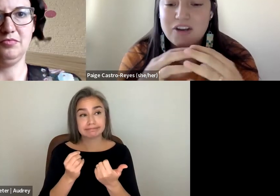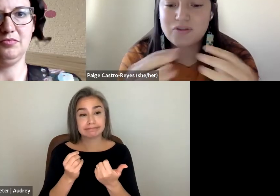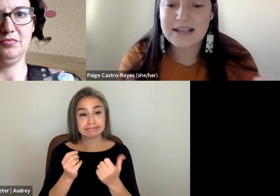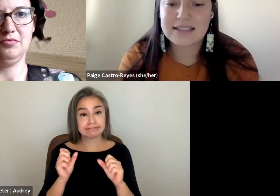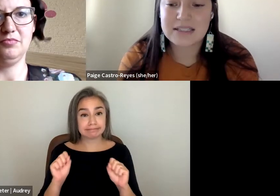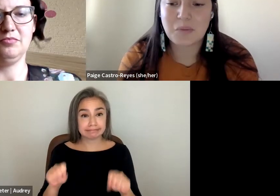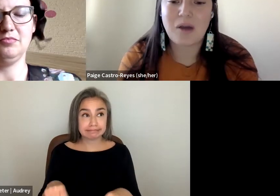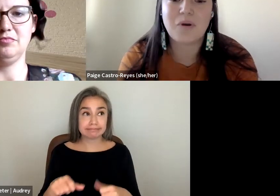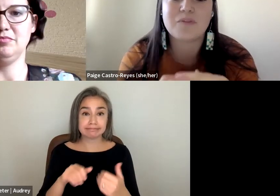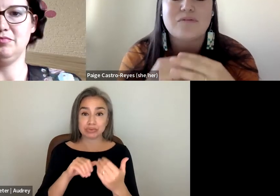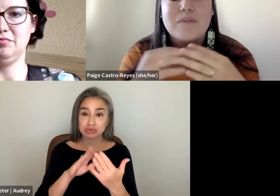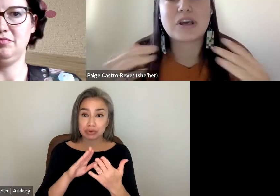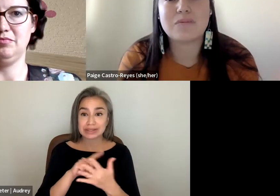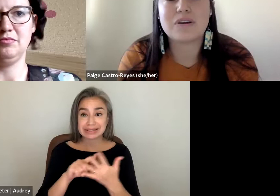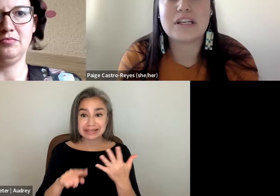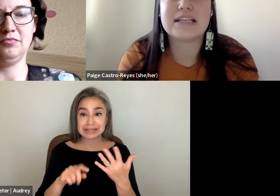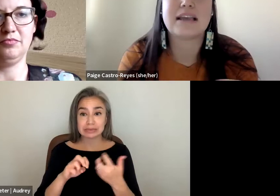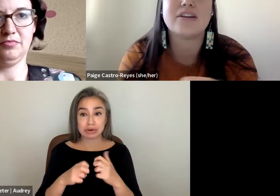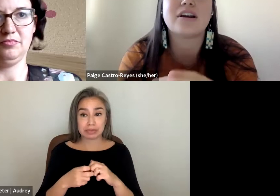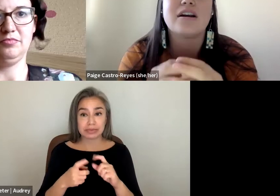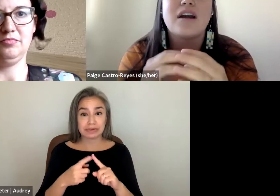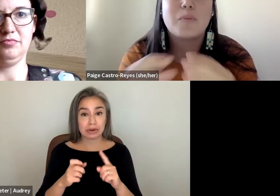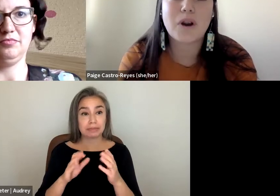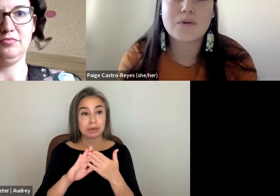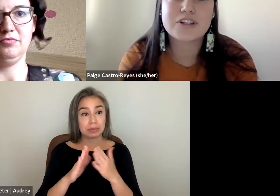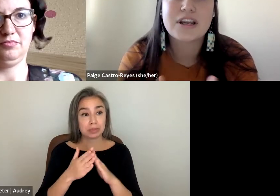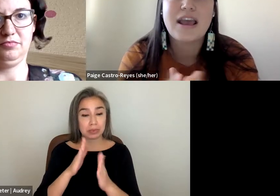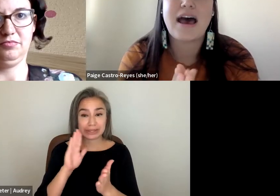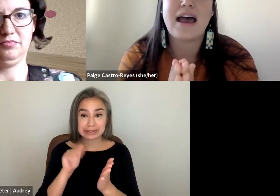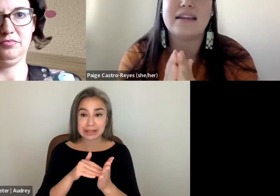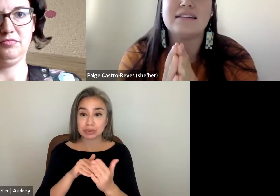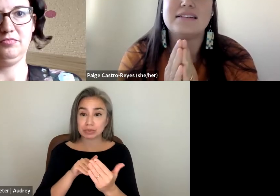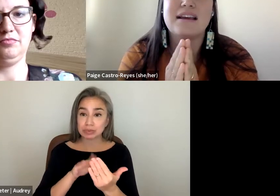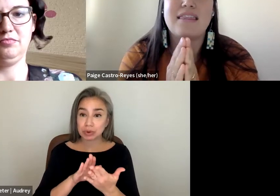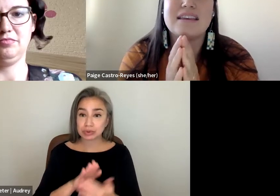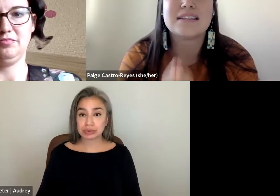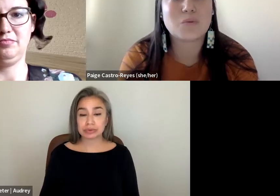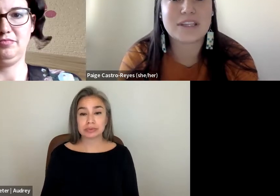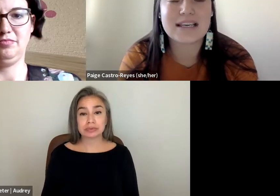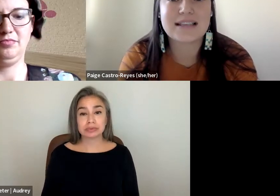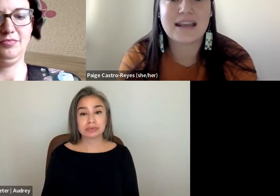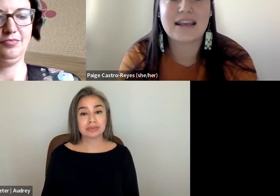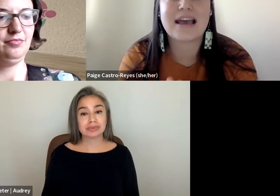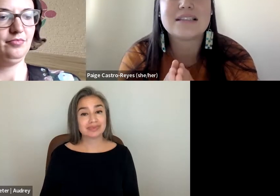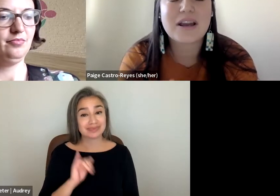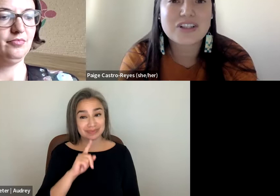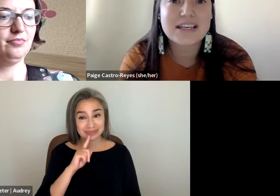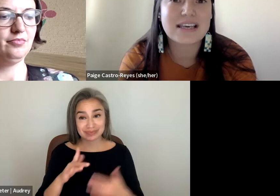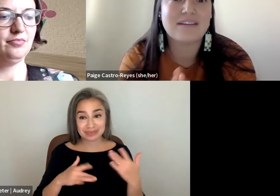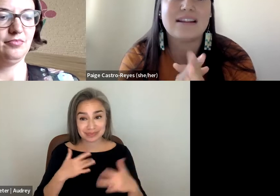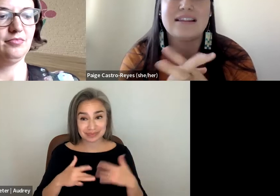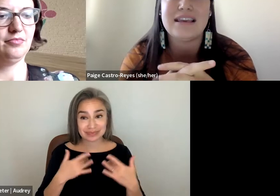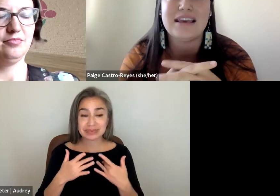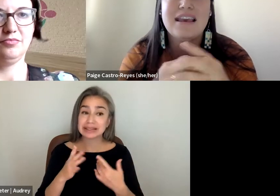can address these problems from a community-centered approach. And this is really exciting,